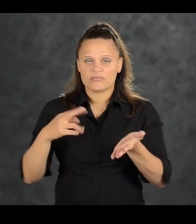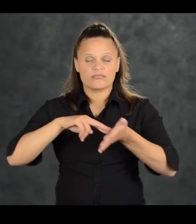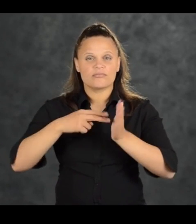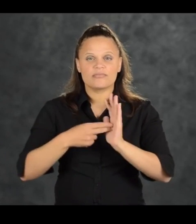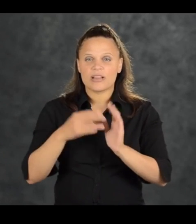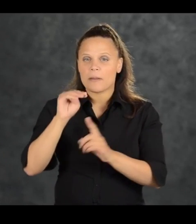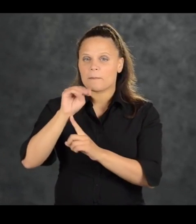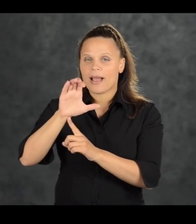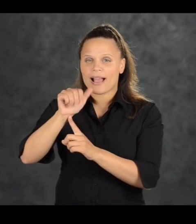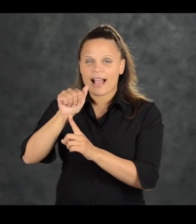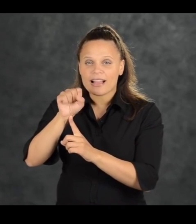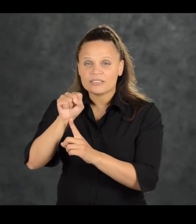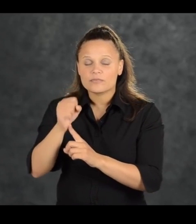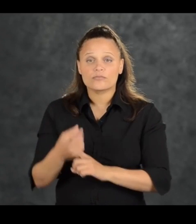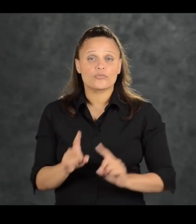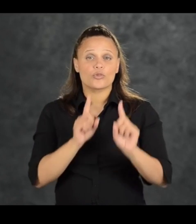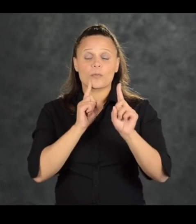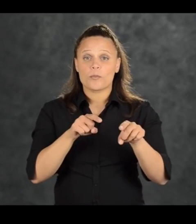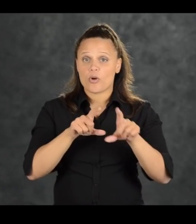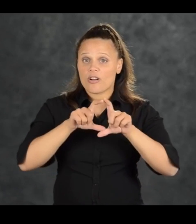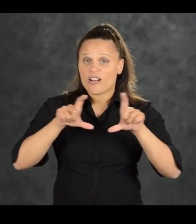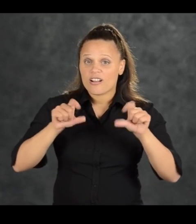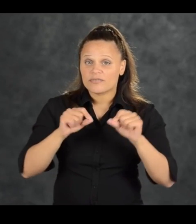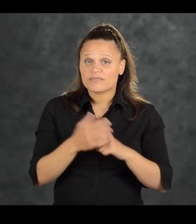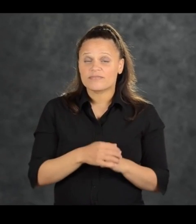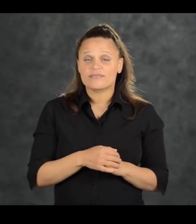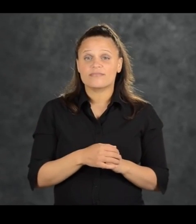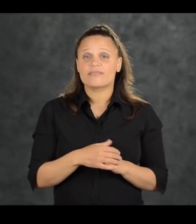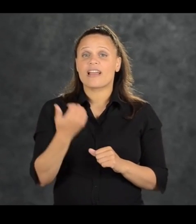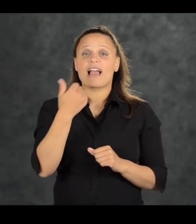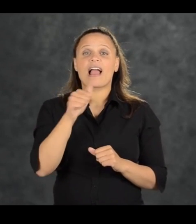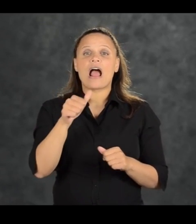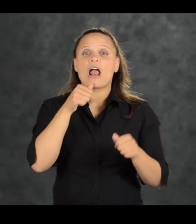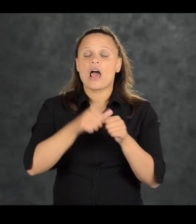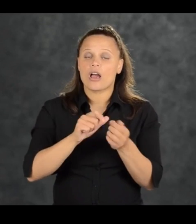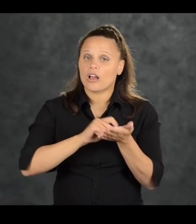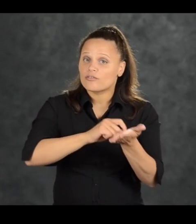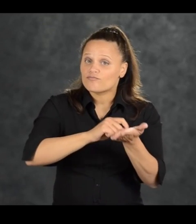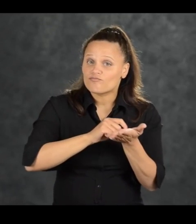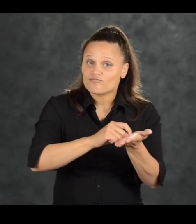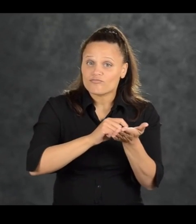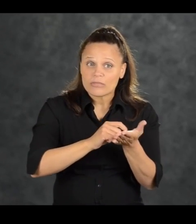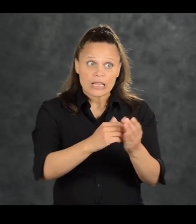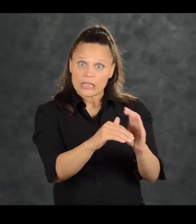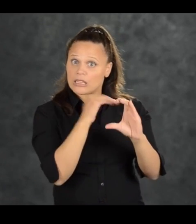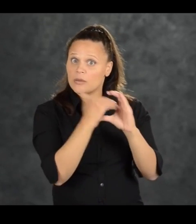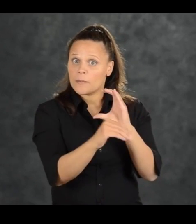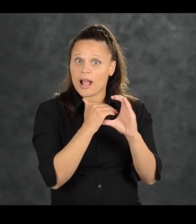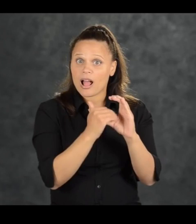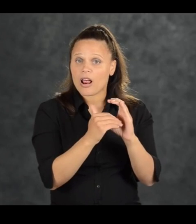IEPs, evaluations, report cards, letters